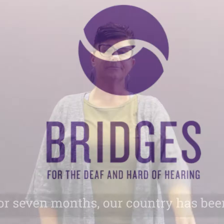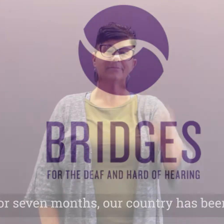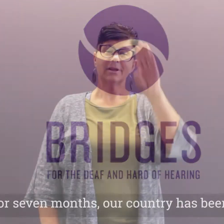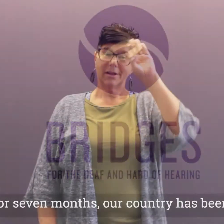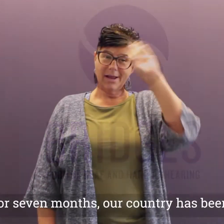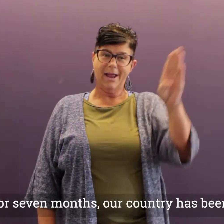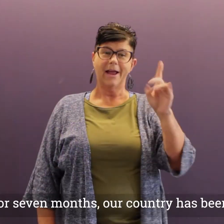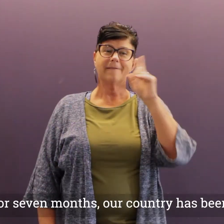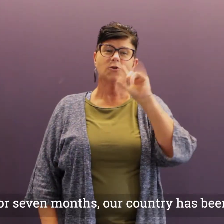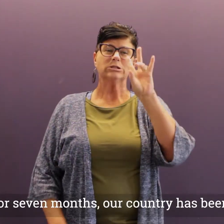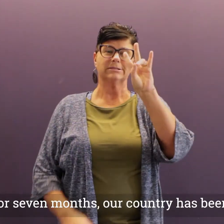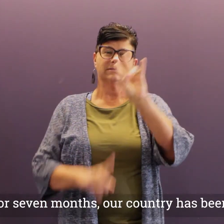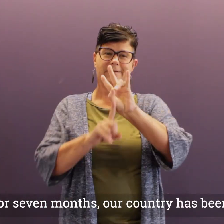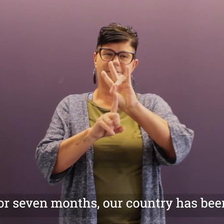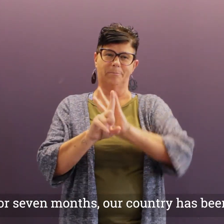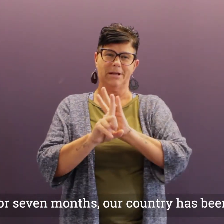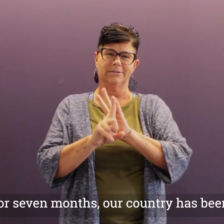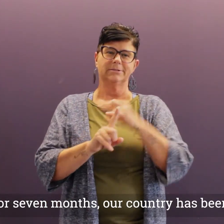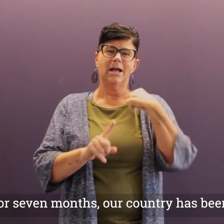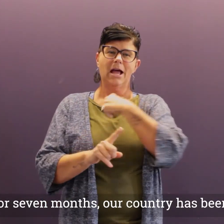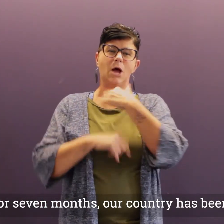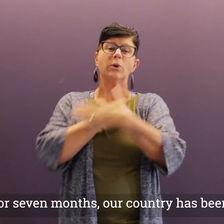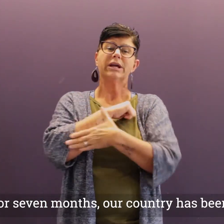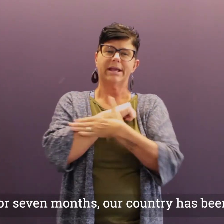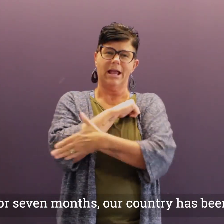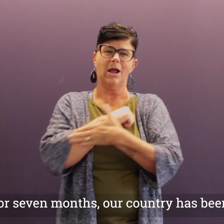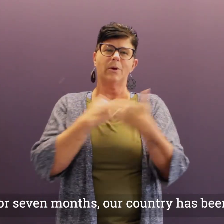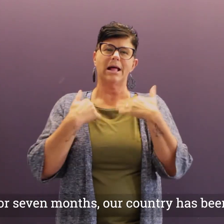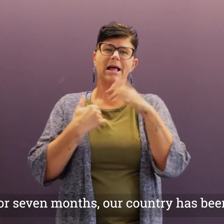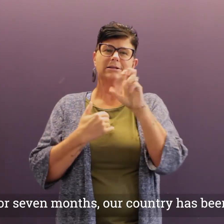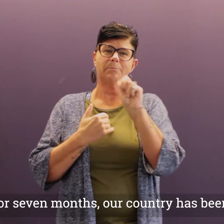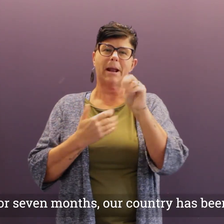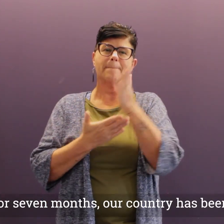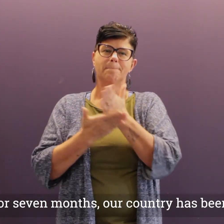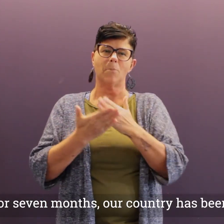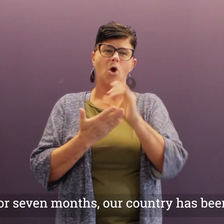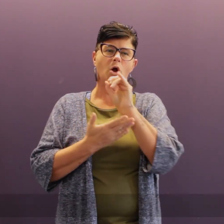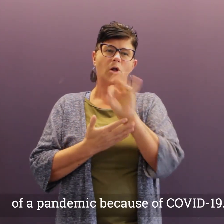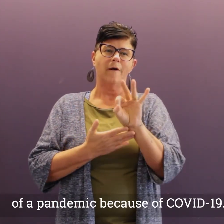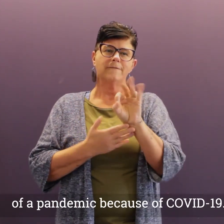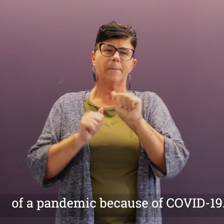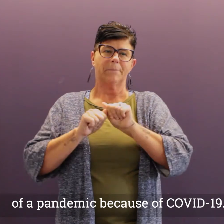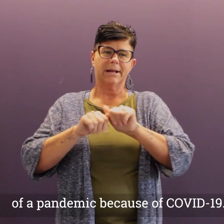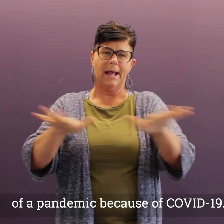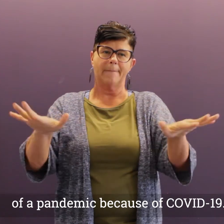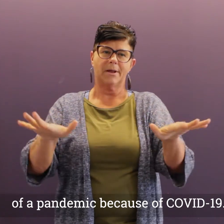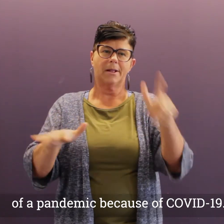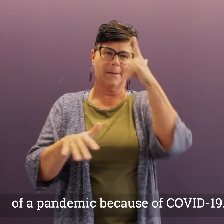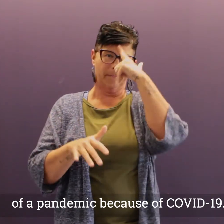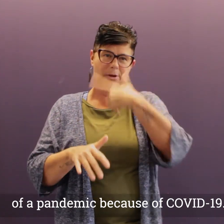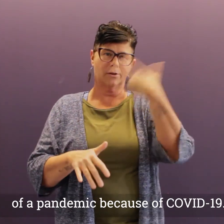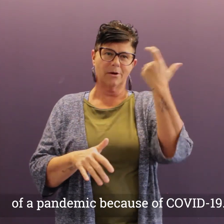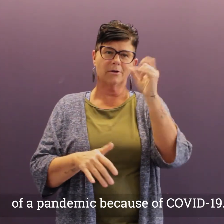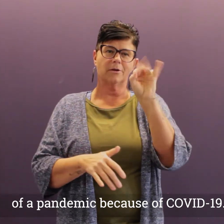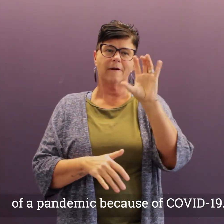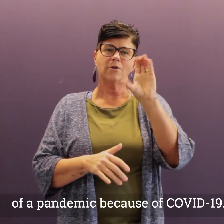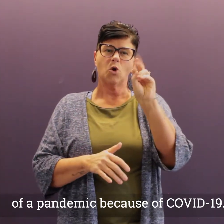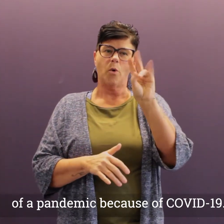Hi. For seven months, our country has been a part of a pandemic because of COVID-19.